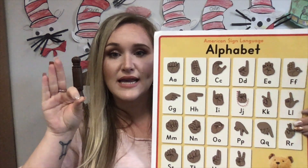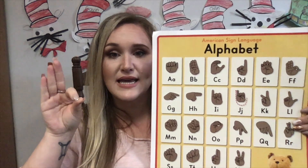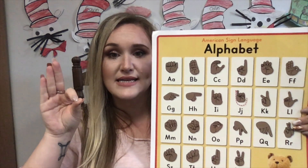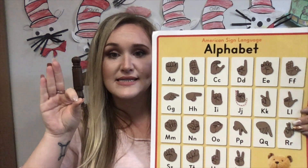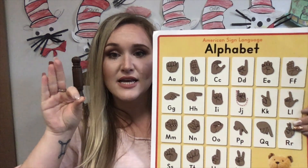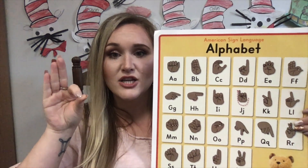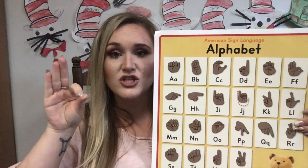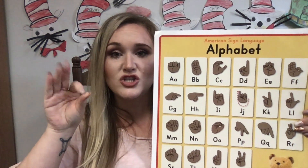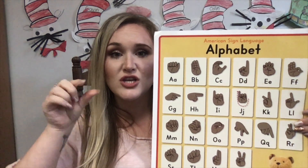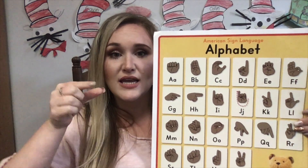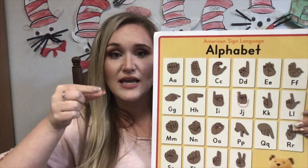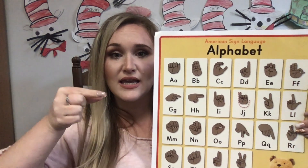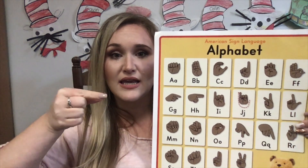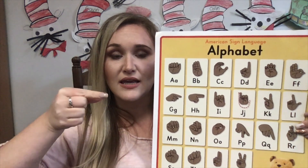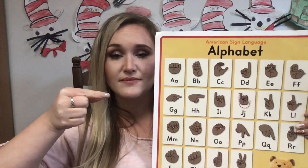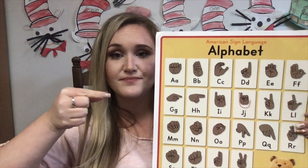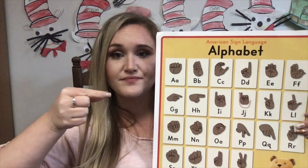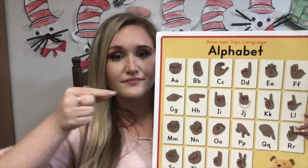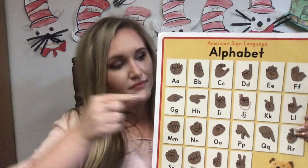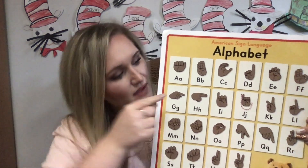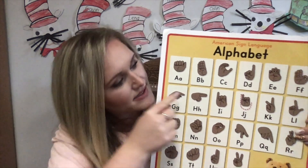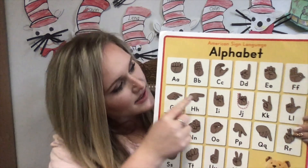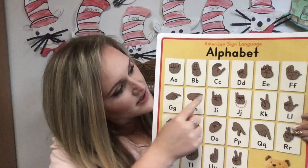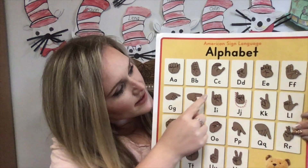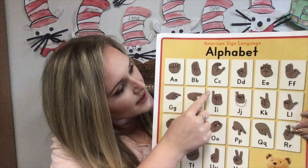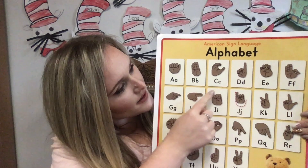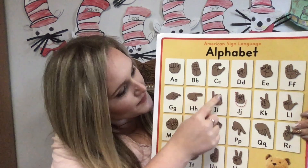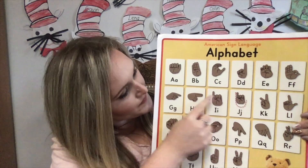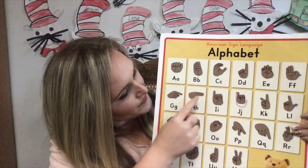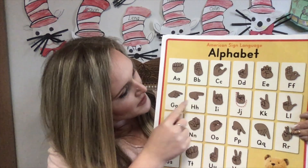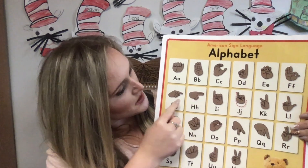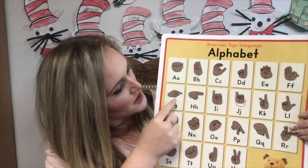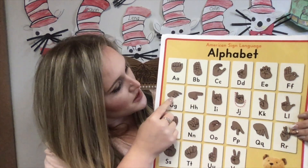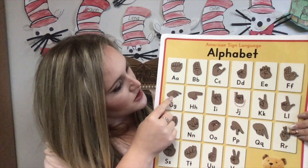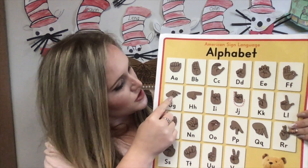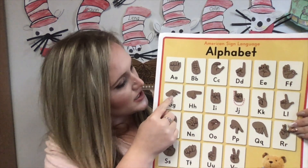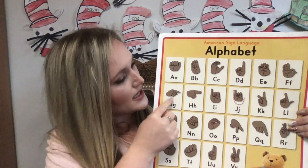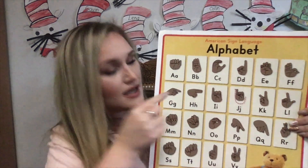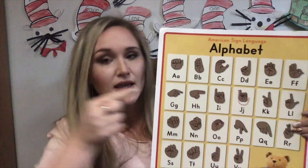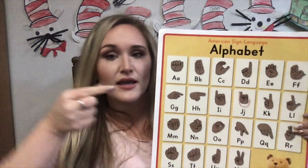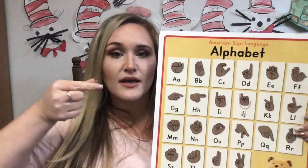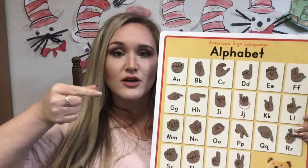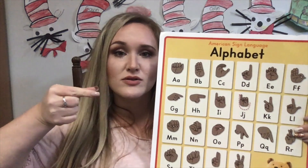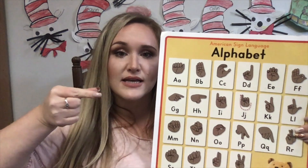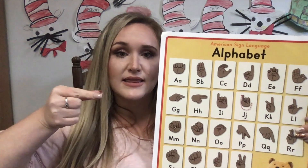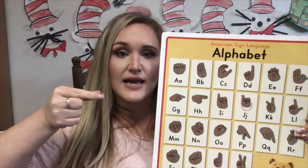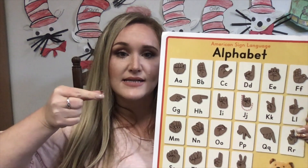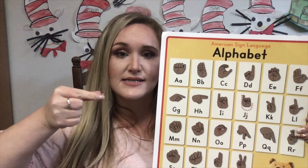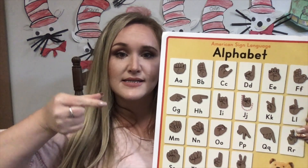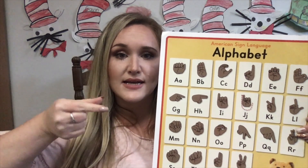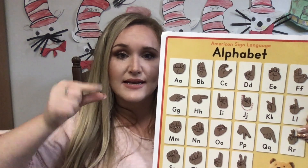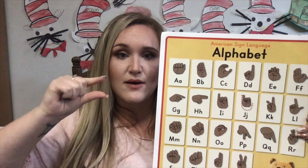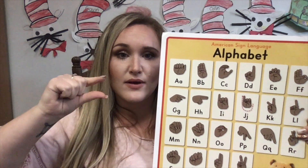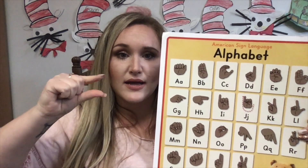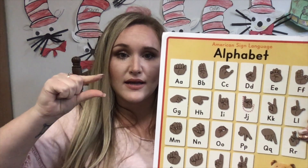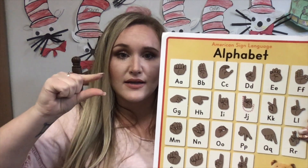is G. See this right here? G. It goes like this. Now,